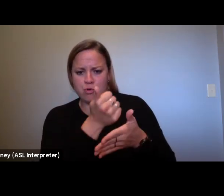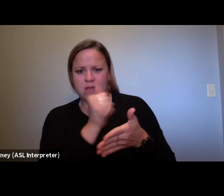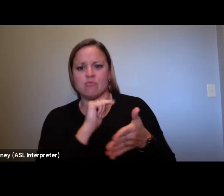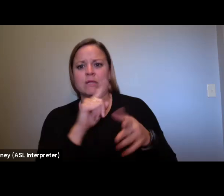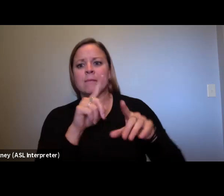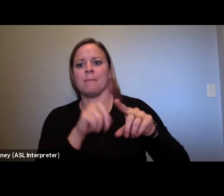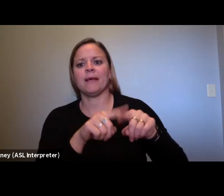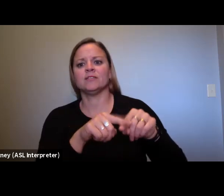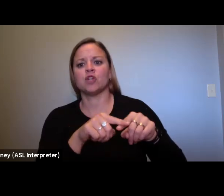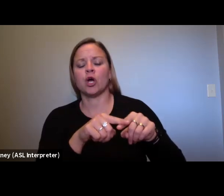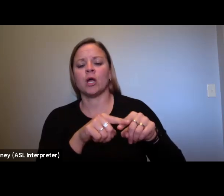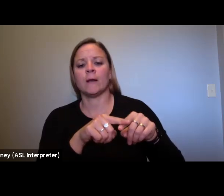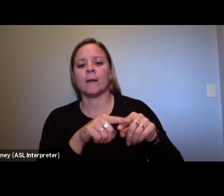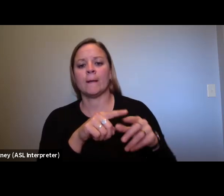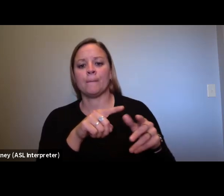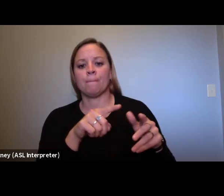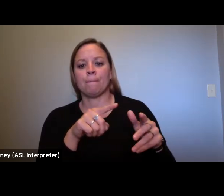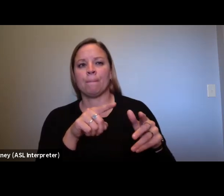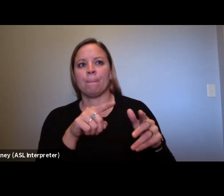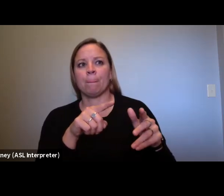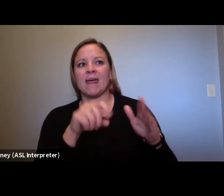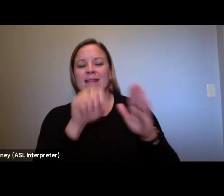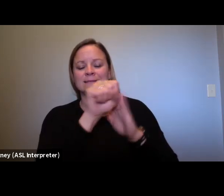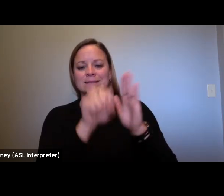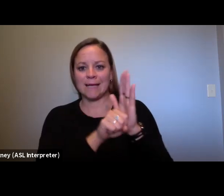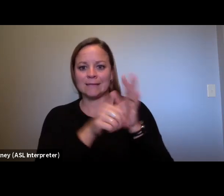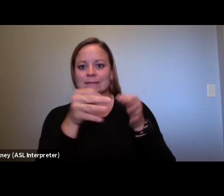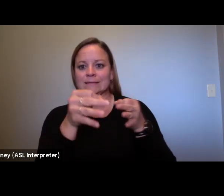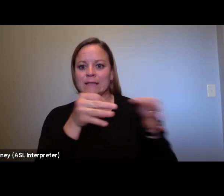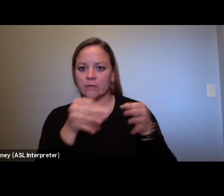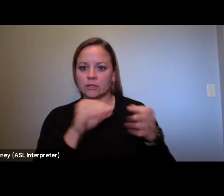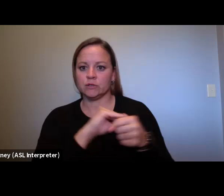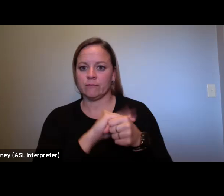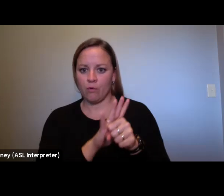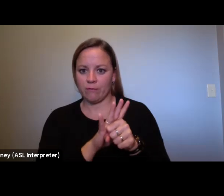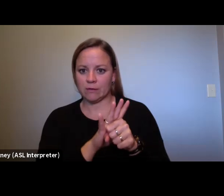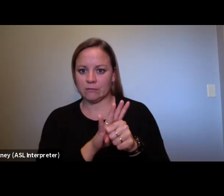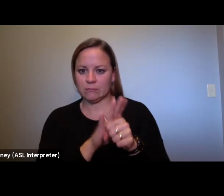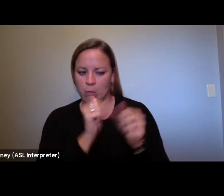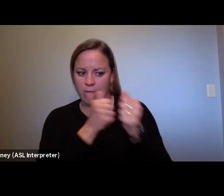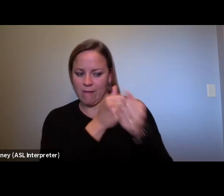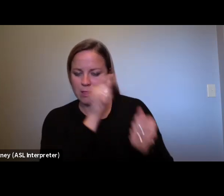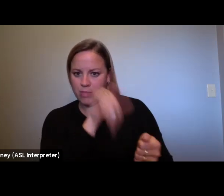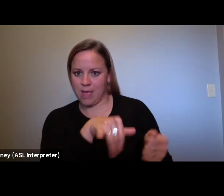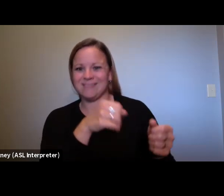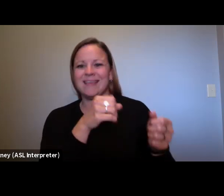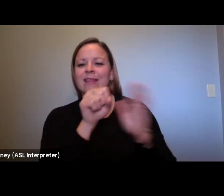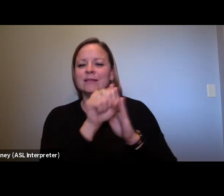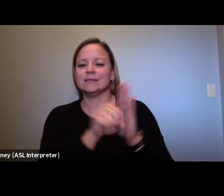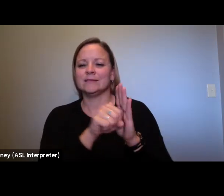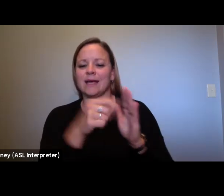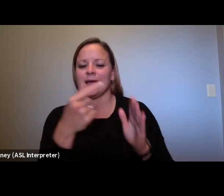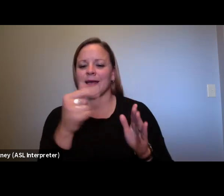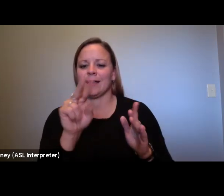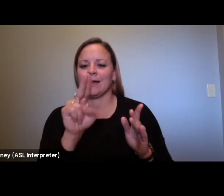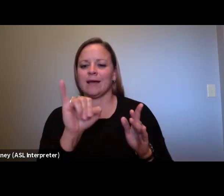the definition that the state had on COVID. That's how we did it. We followed the state guidelines, and